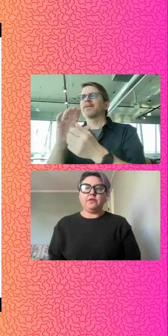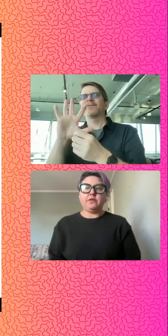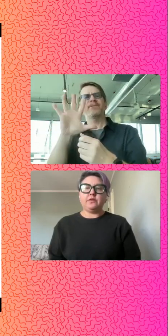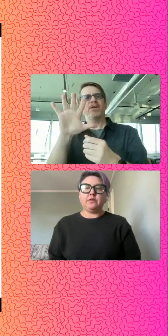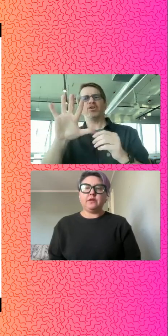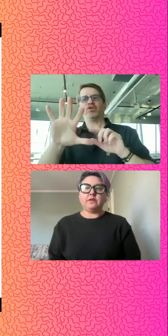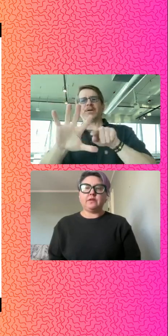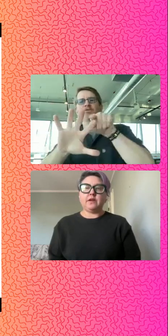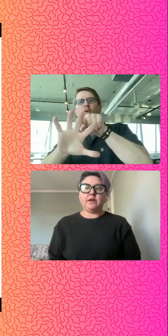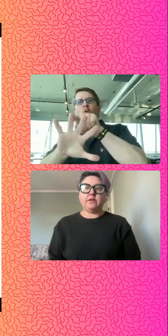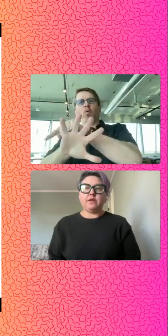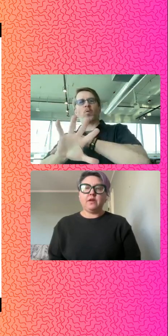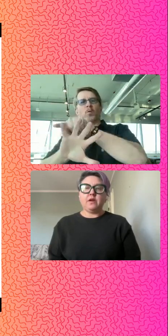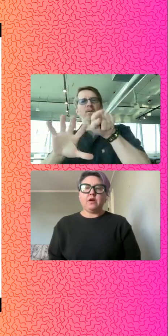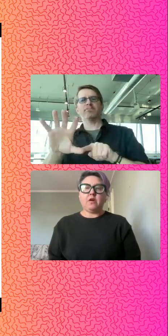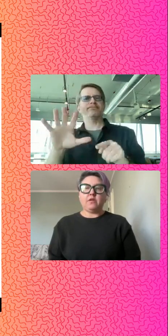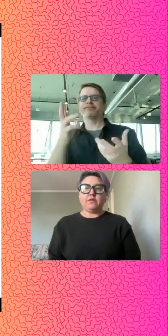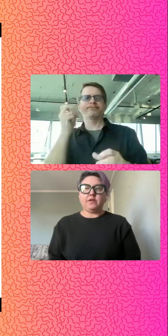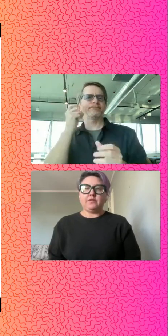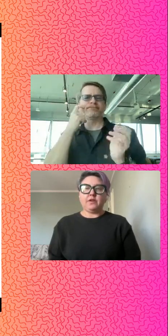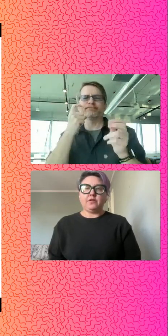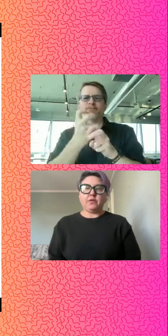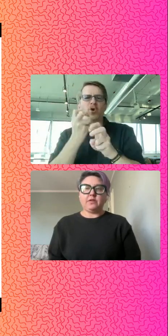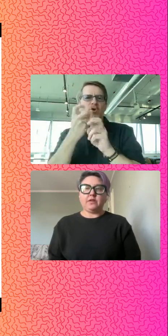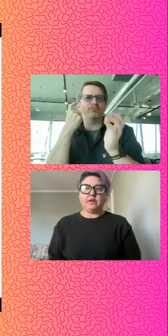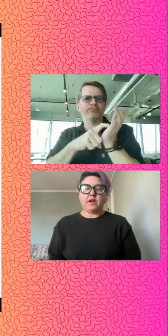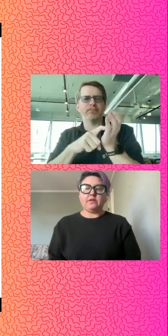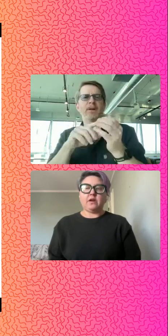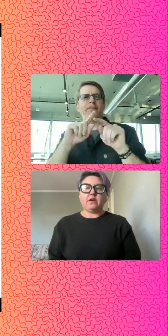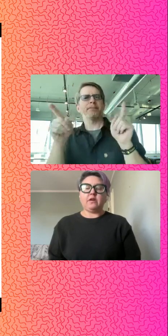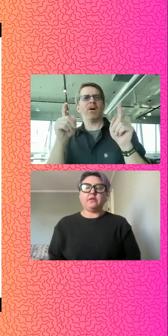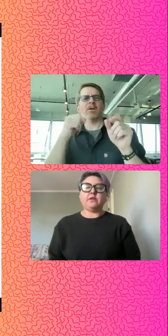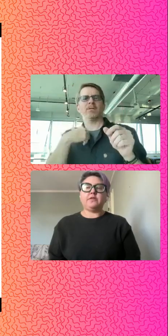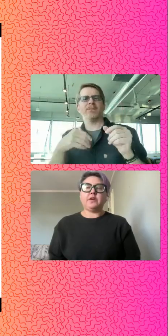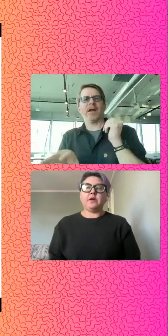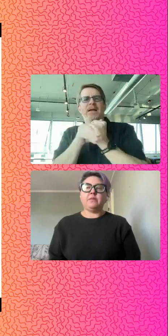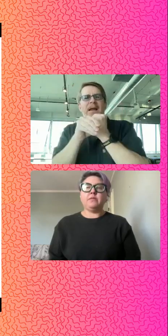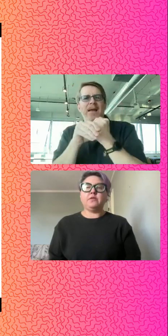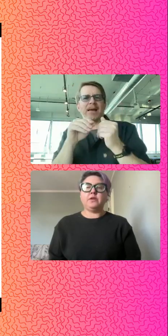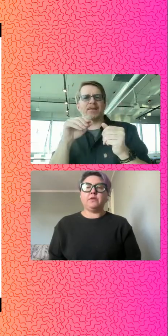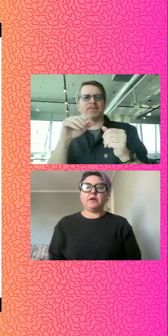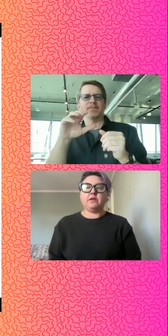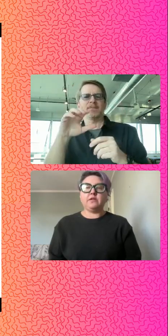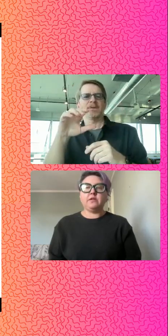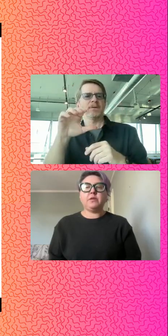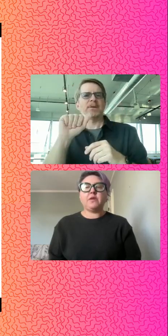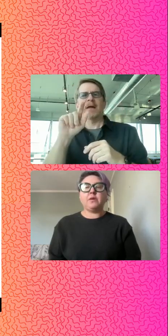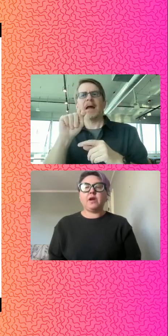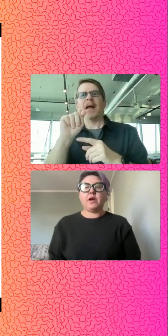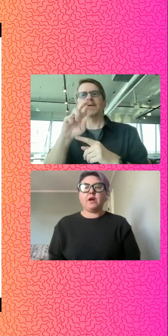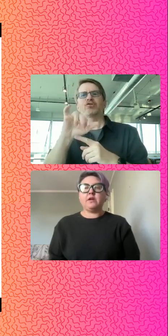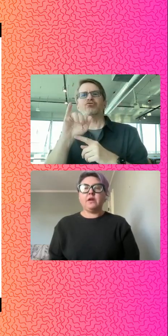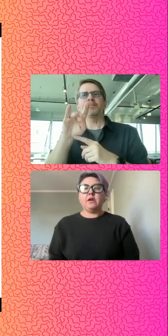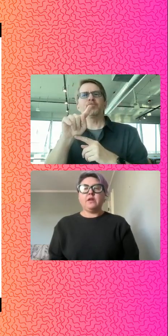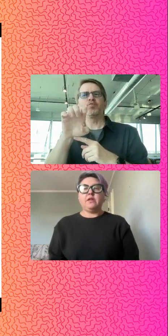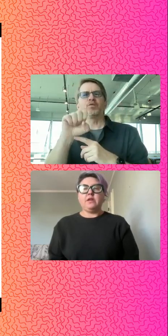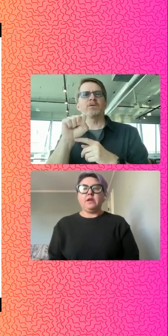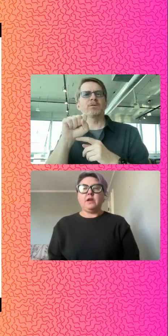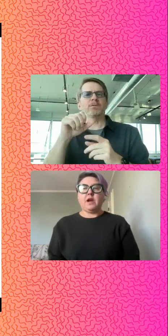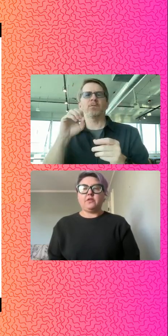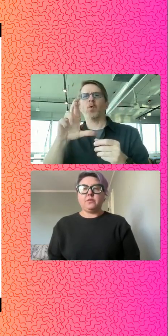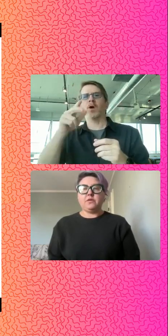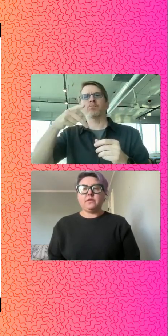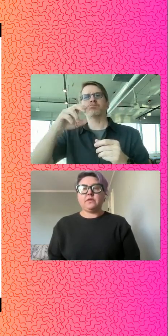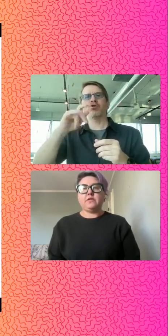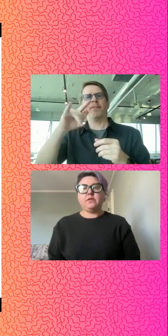to use, let's say, all of these fingers, right, it has a tough time doing the recognition. But if I were to add